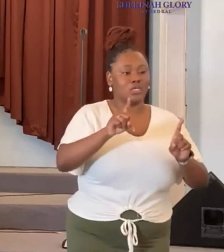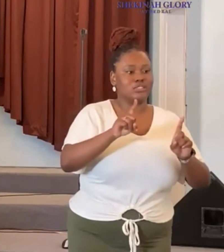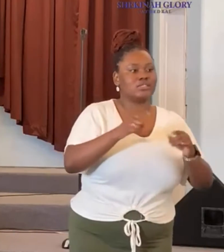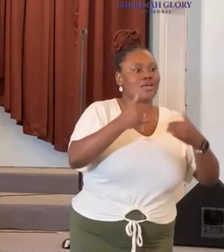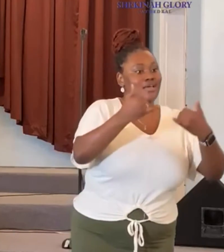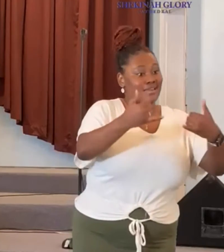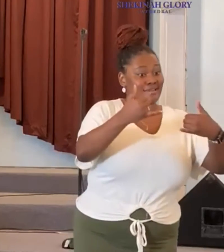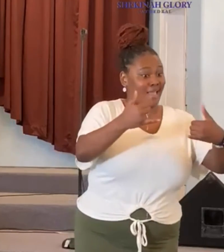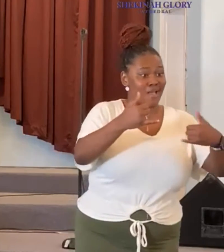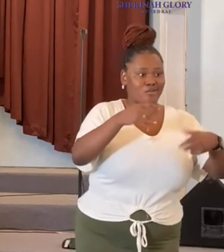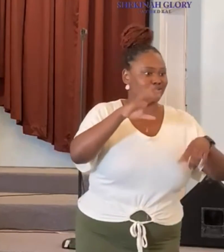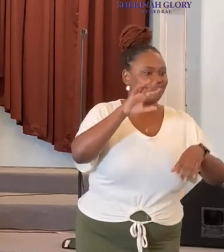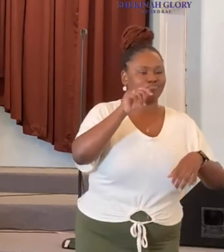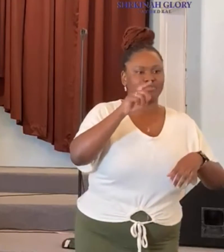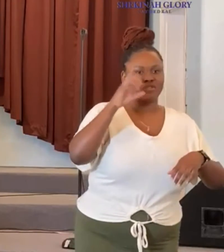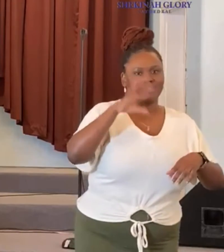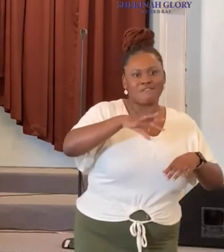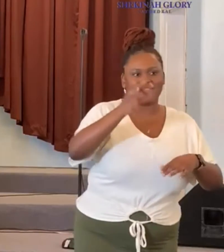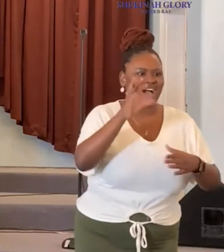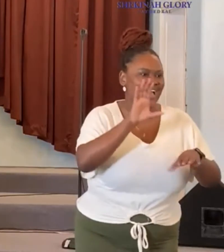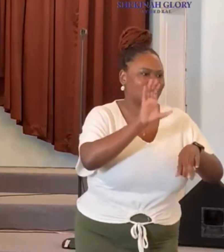you can't find the saints.